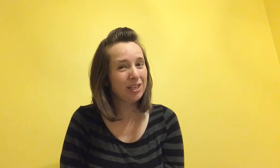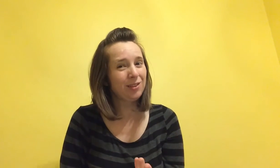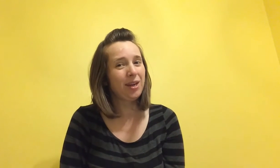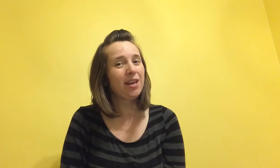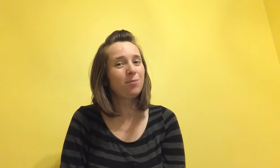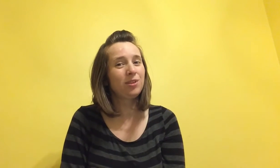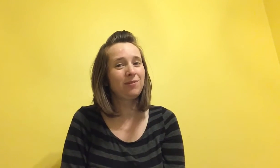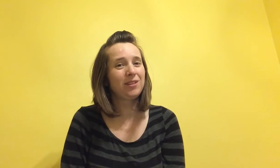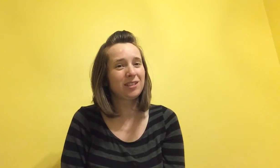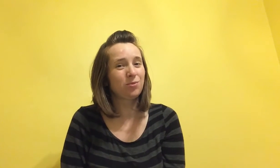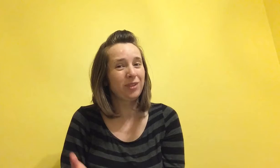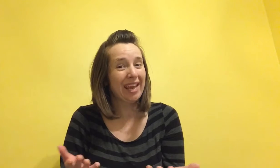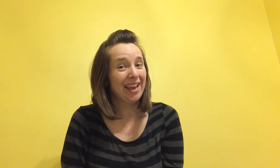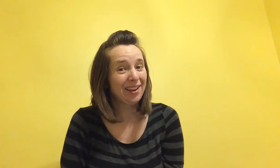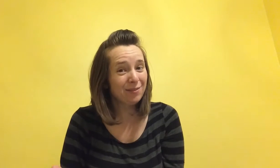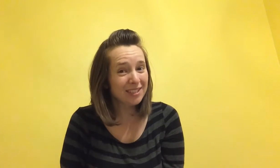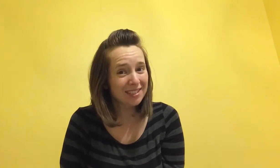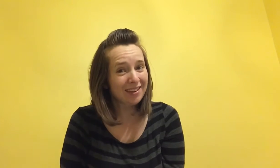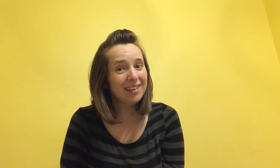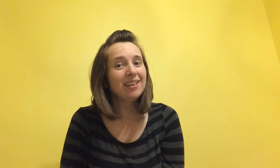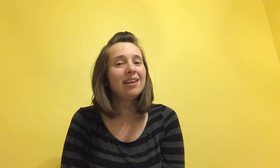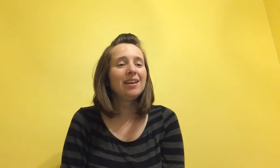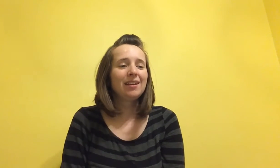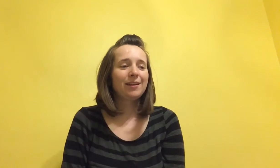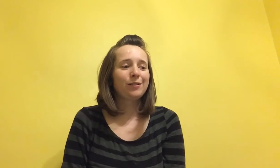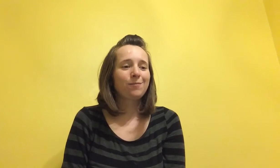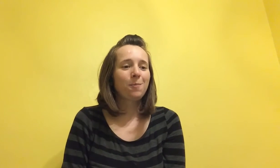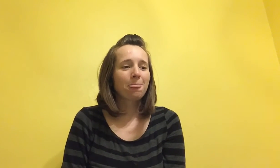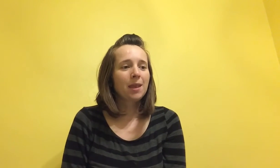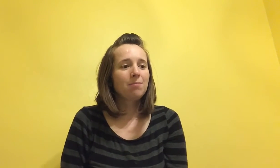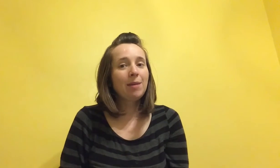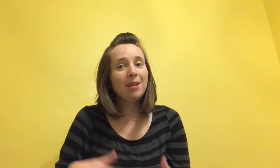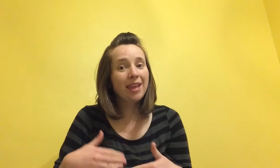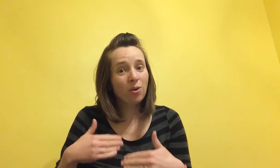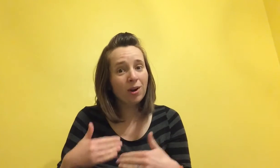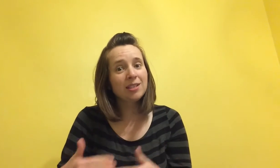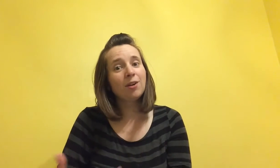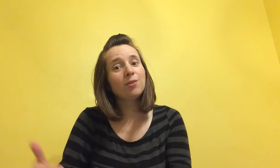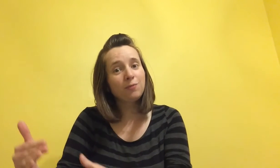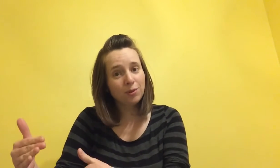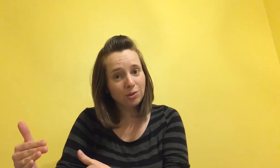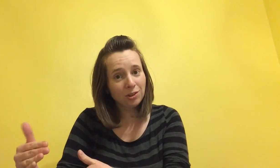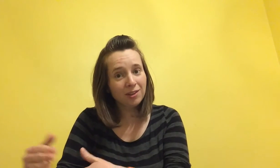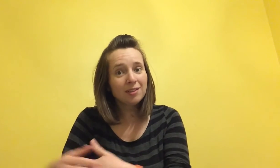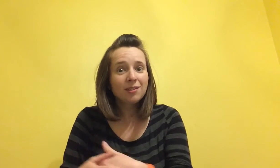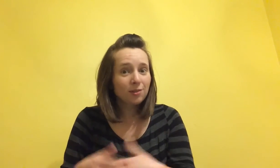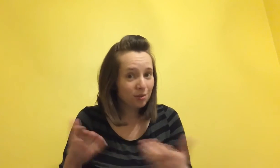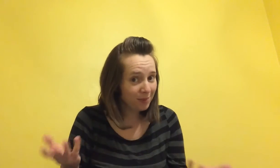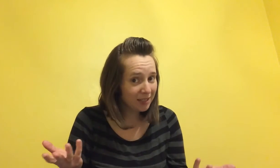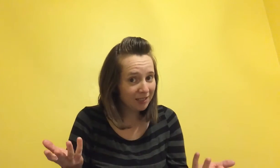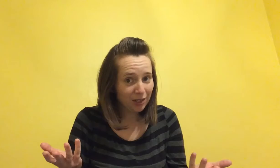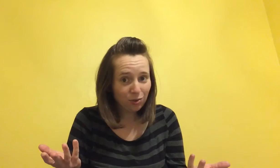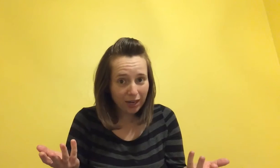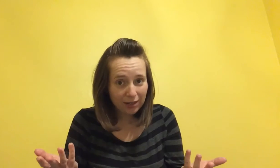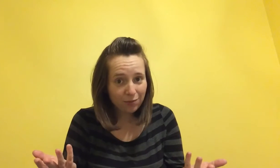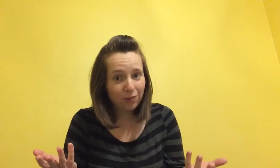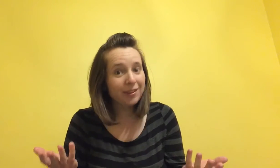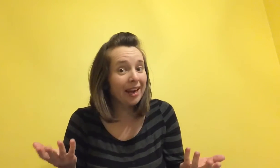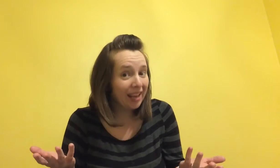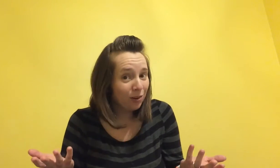particular animal if it doesn't really have a sign. Maybe later on down in the future there could be a sign created for that animal